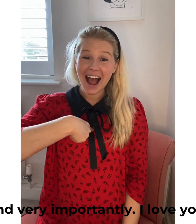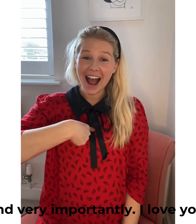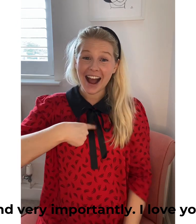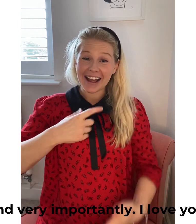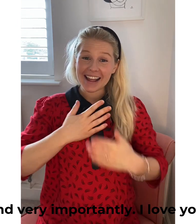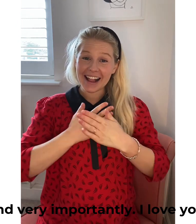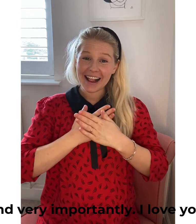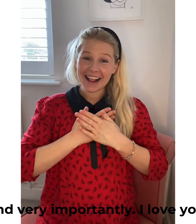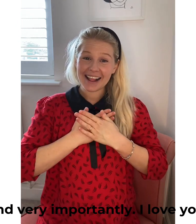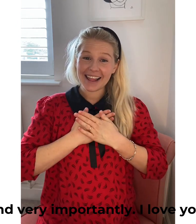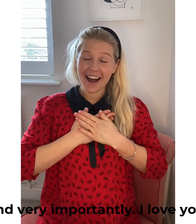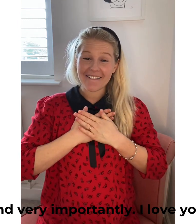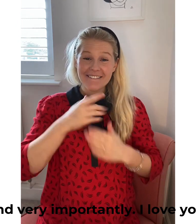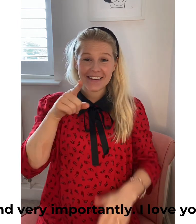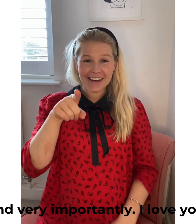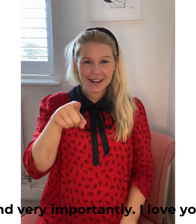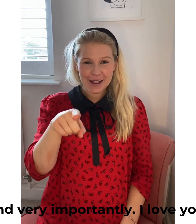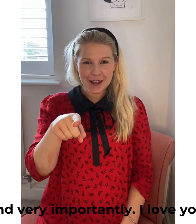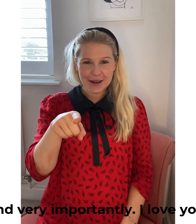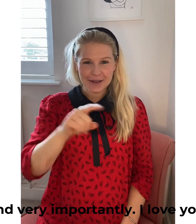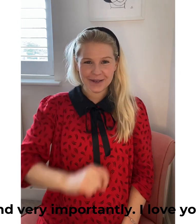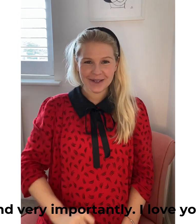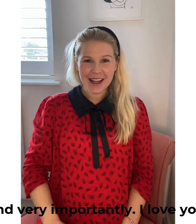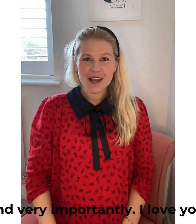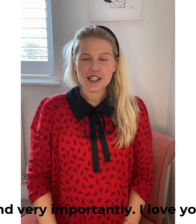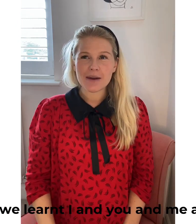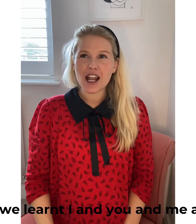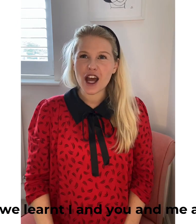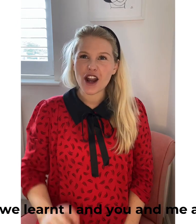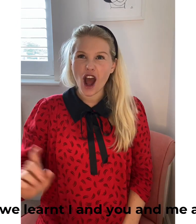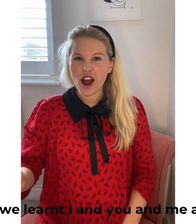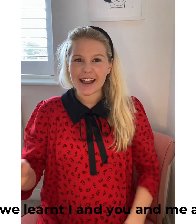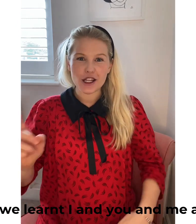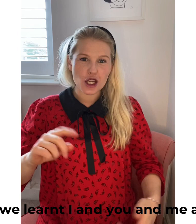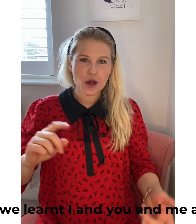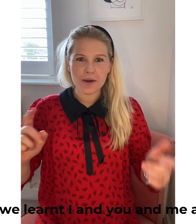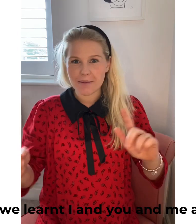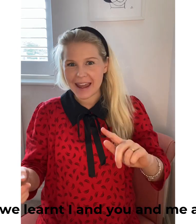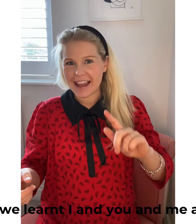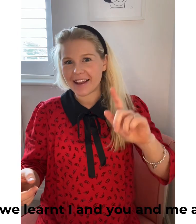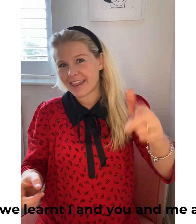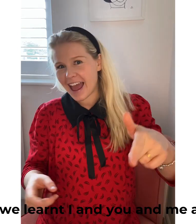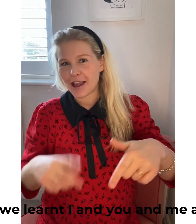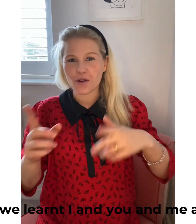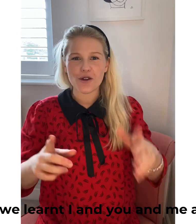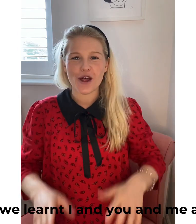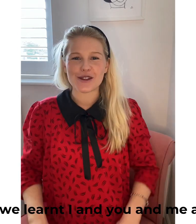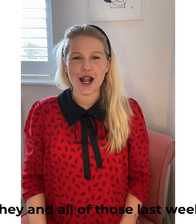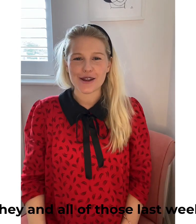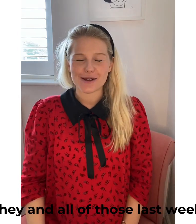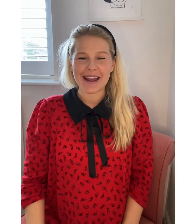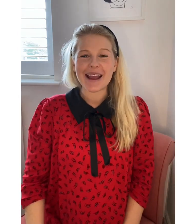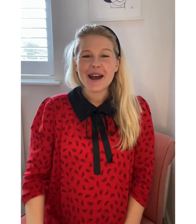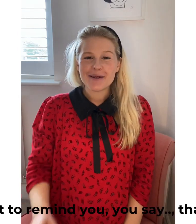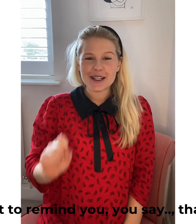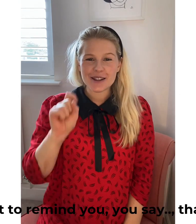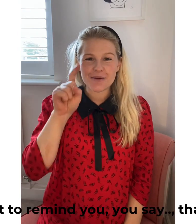I love you. So we learn I and you and me and they and all of those last week. But just to remind